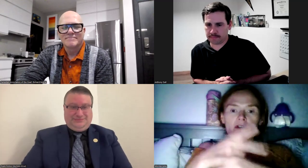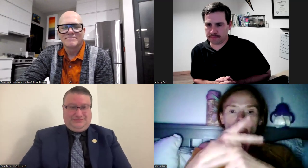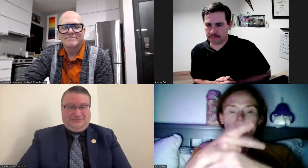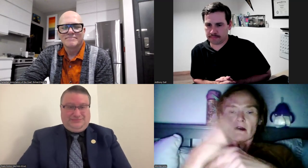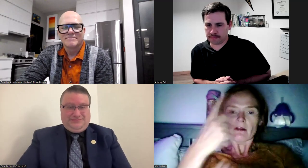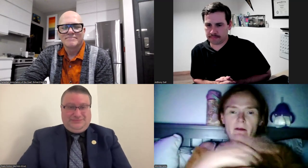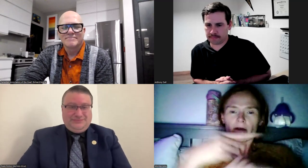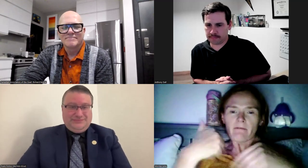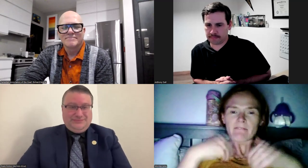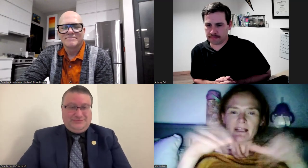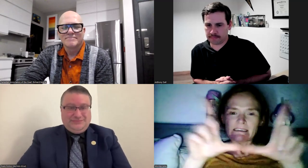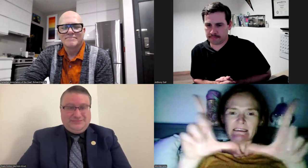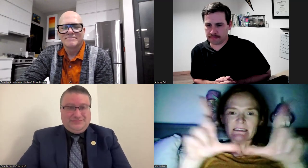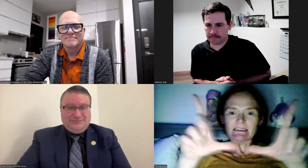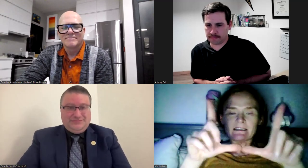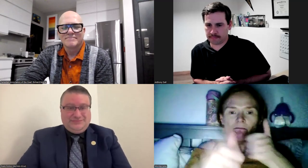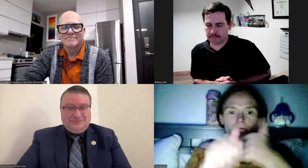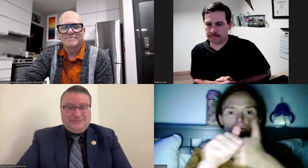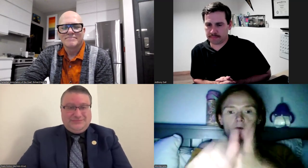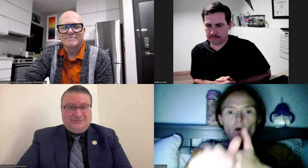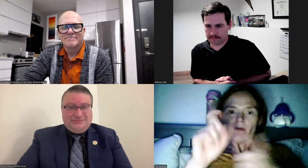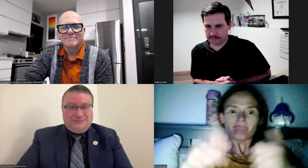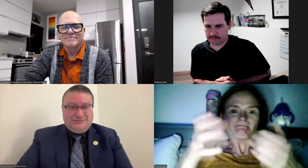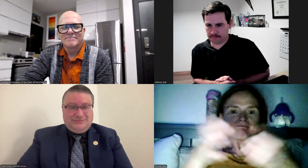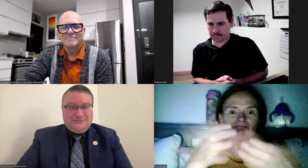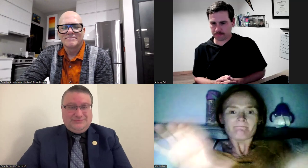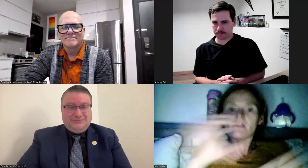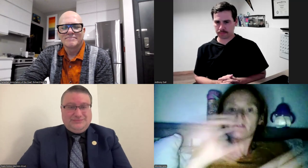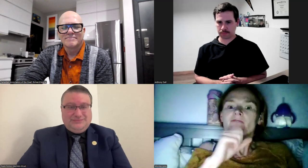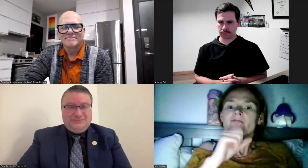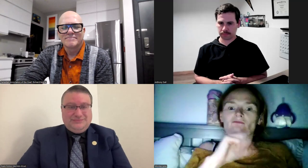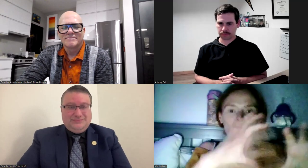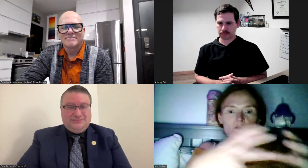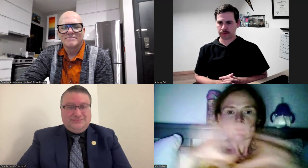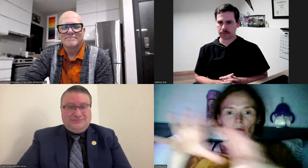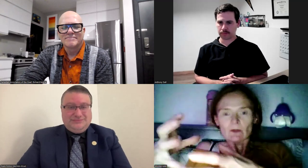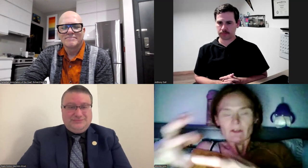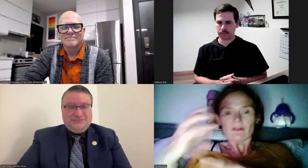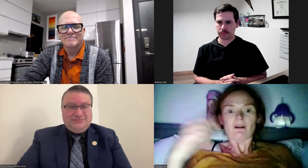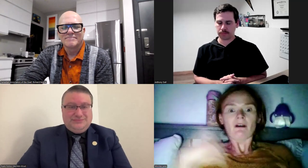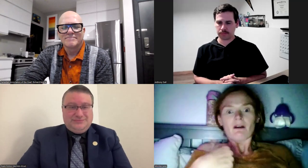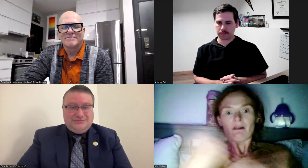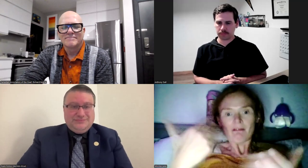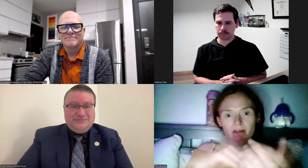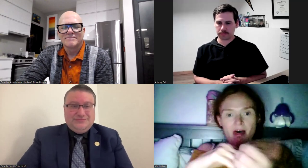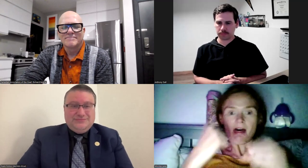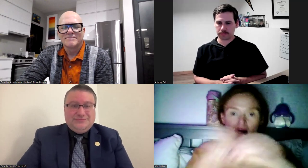interpreting services with her sister in childcare. Of course, they were following their licensing, and they said they could only have so